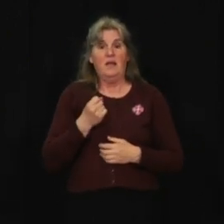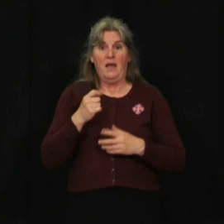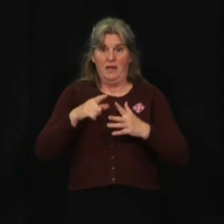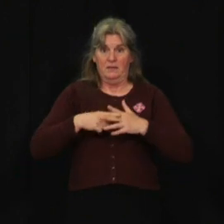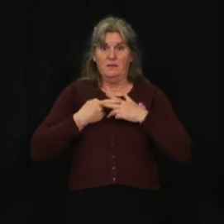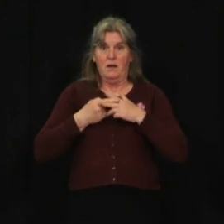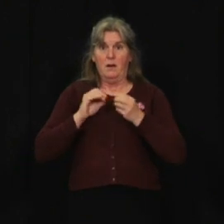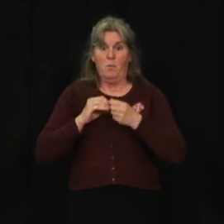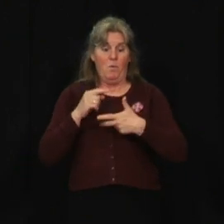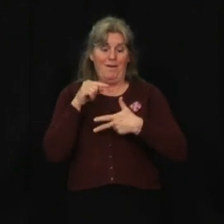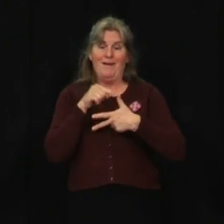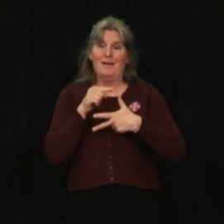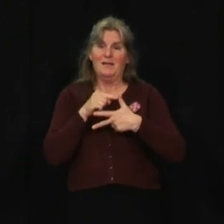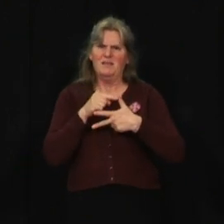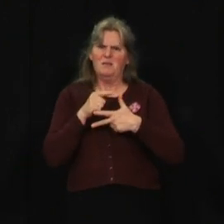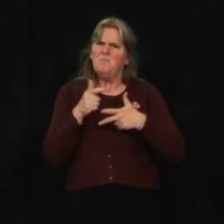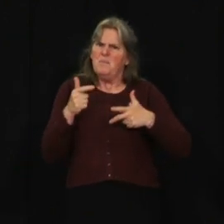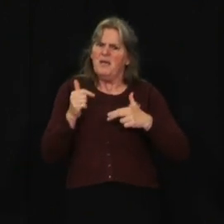step.